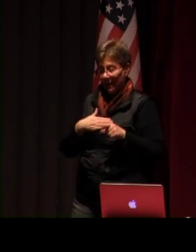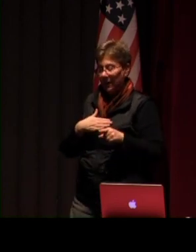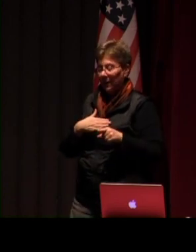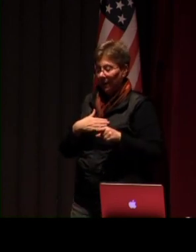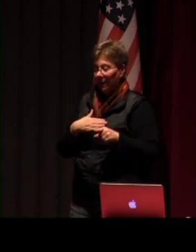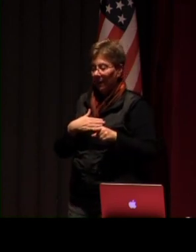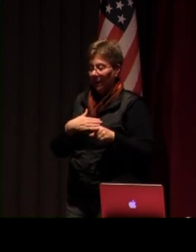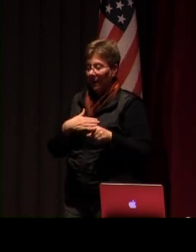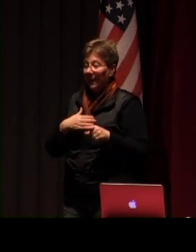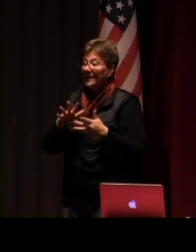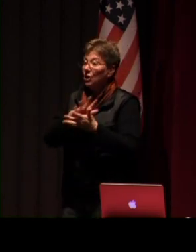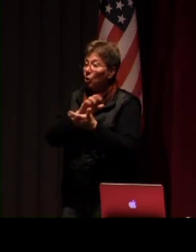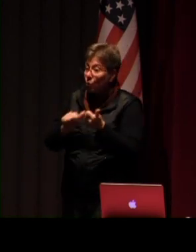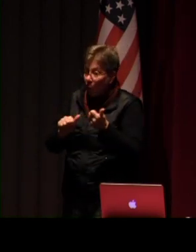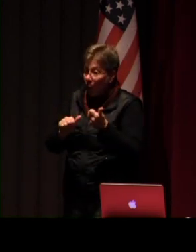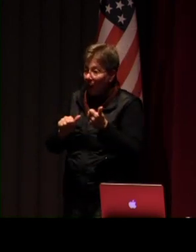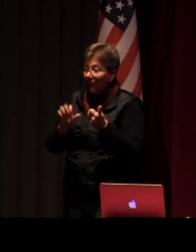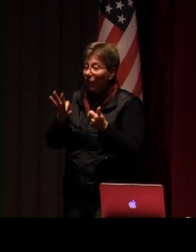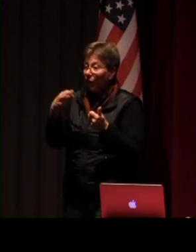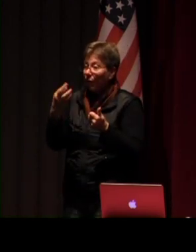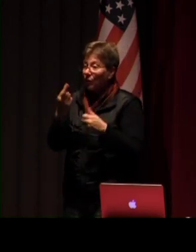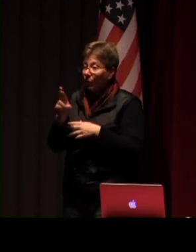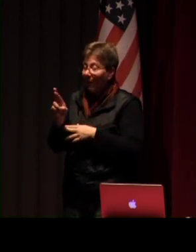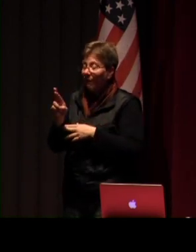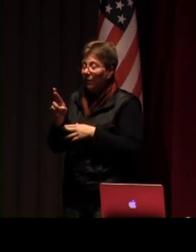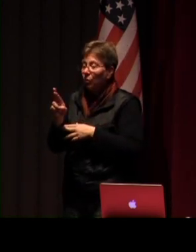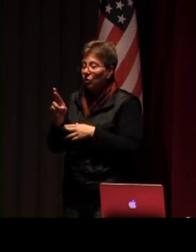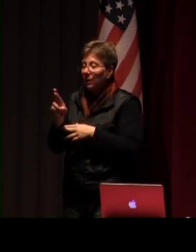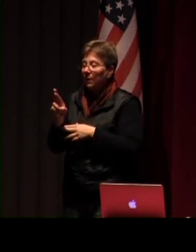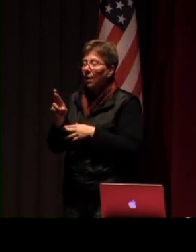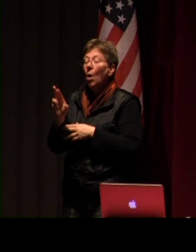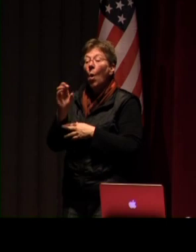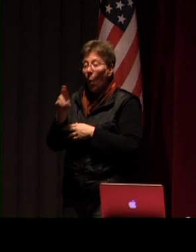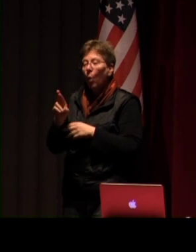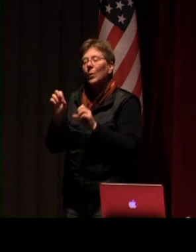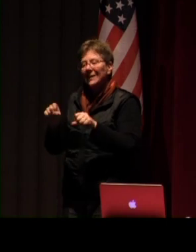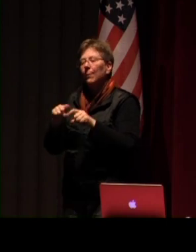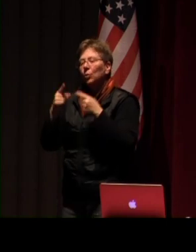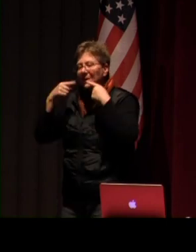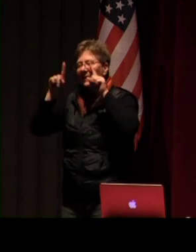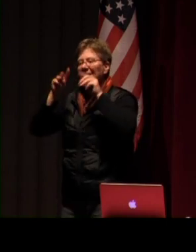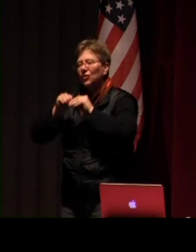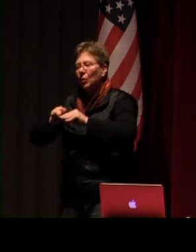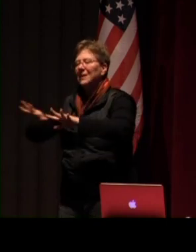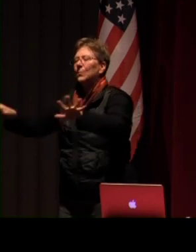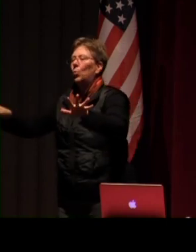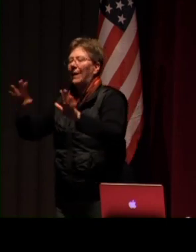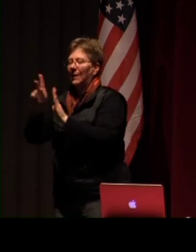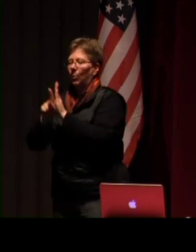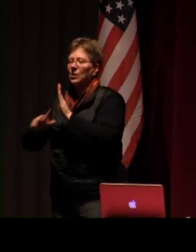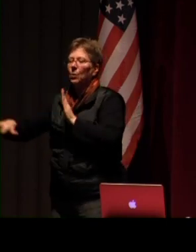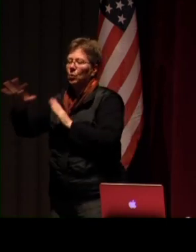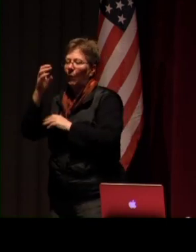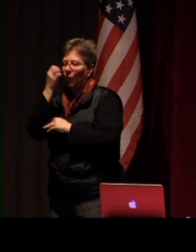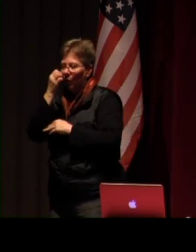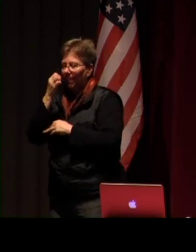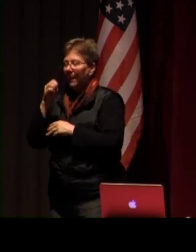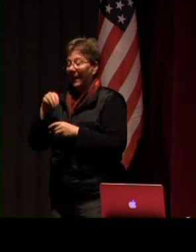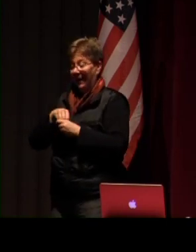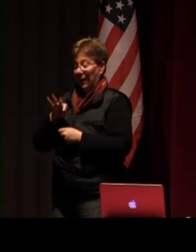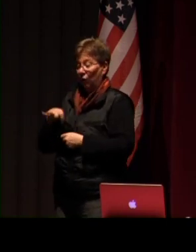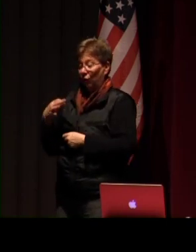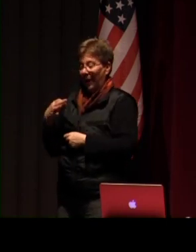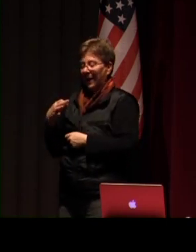whether Napoleon destroyed the French Revolution or whether he spread its principles throughout Europe, I think this is partly, there's a tendency in France often